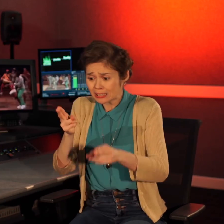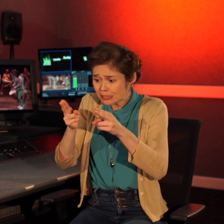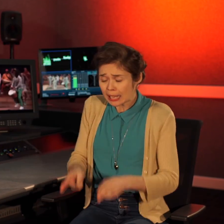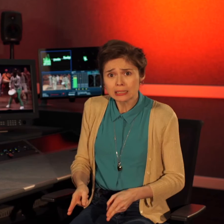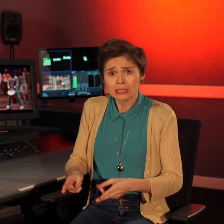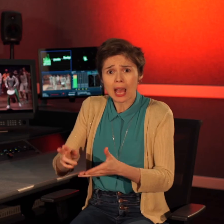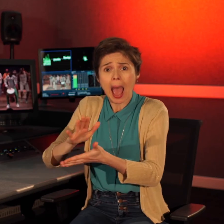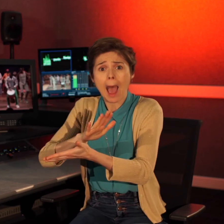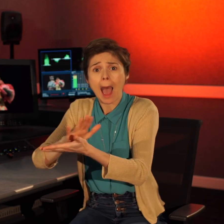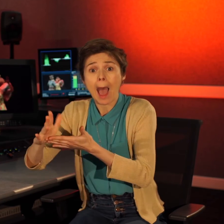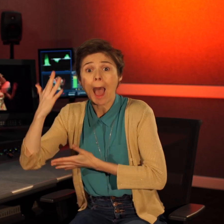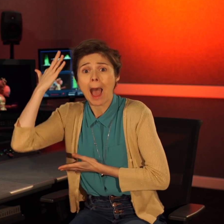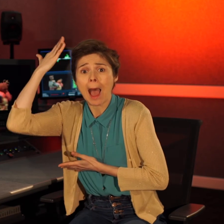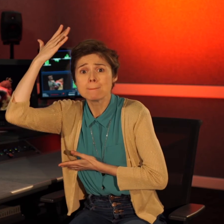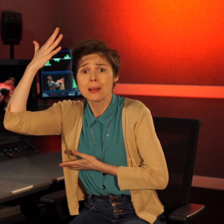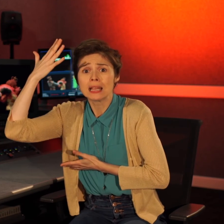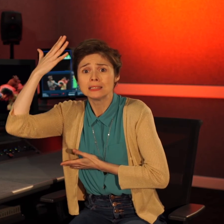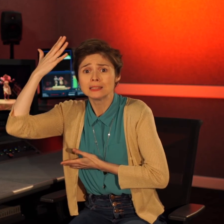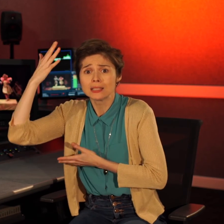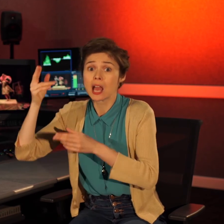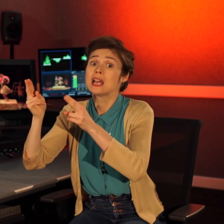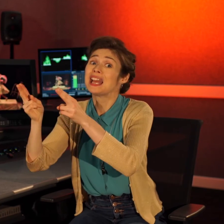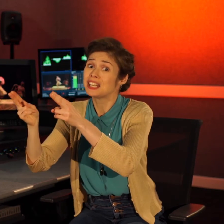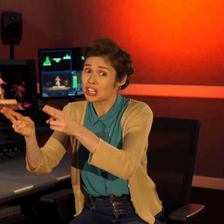died, and Hamlet has died.